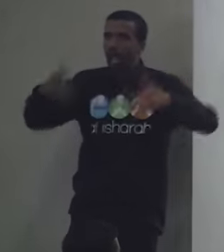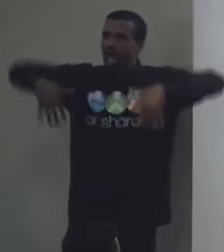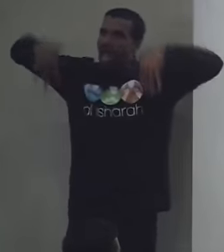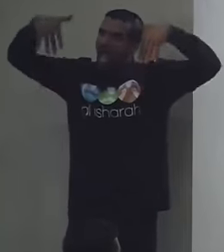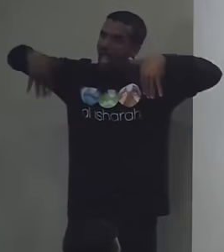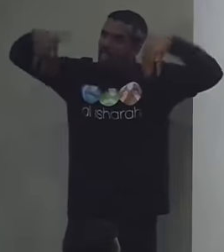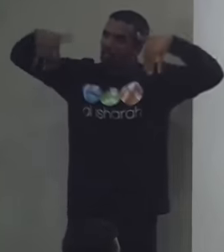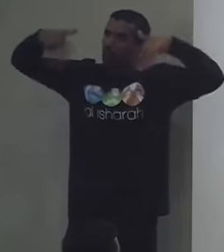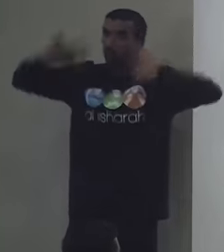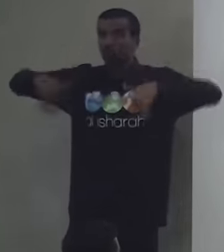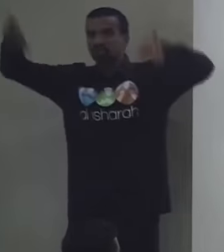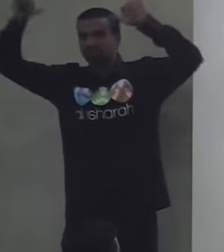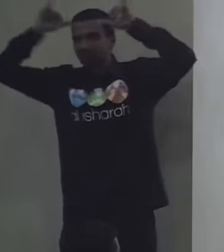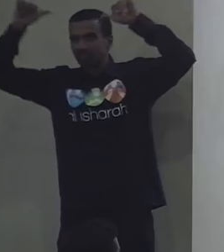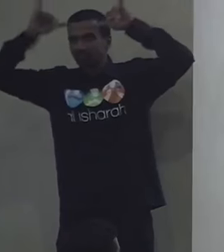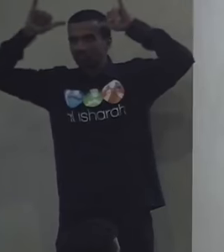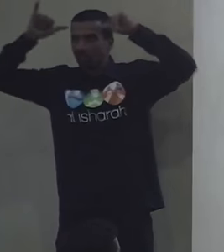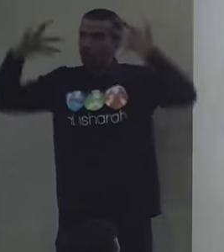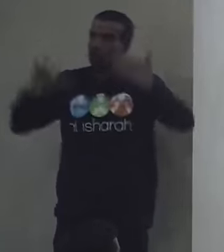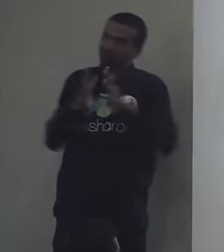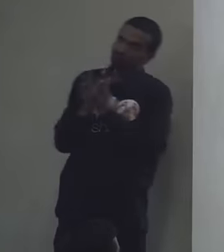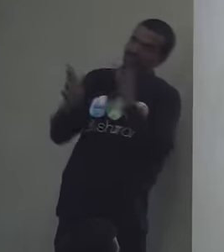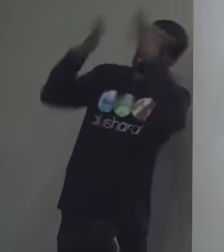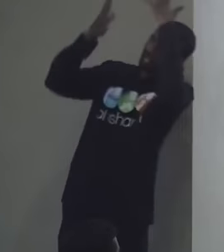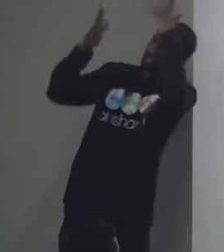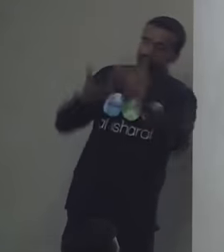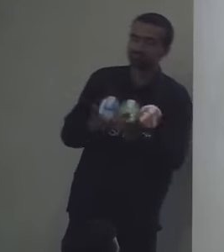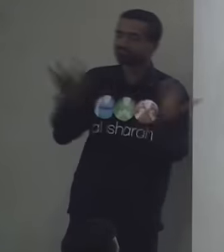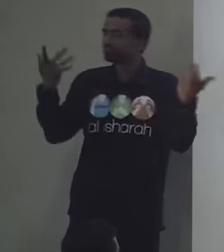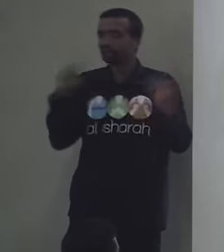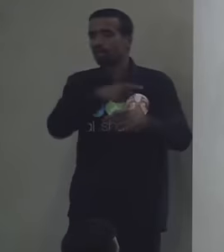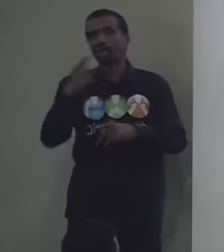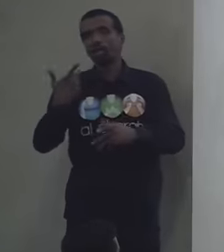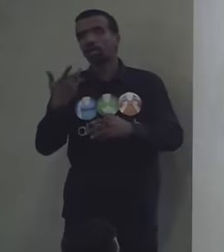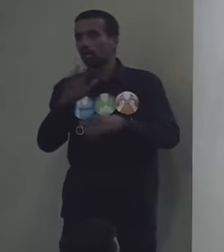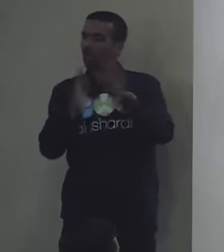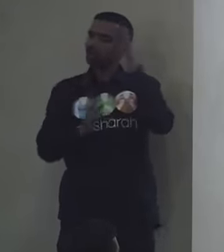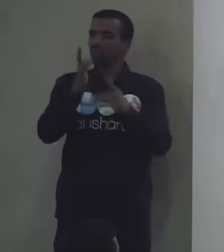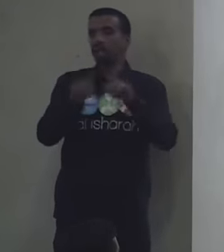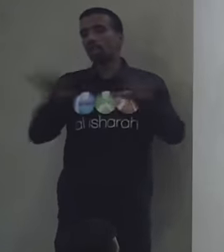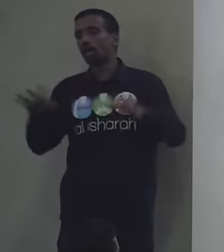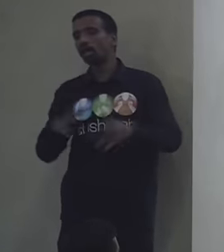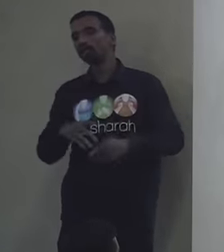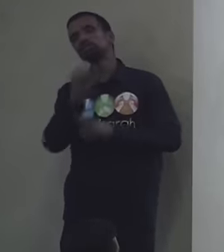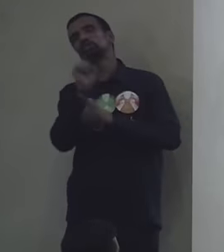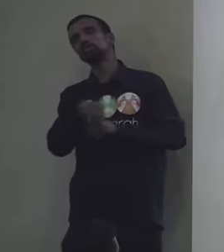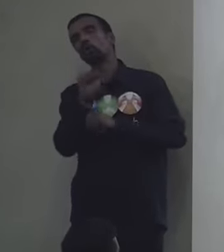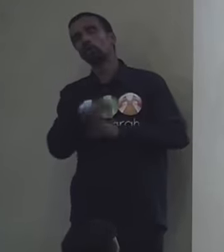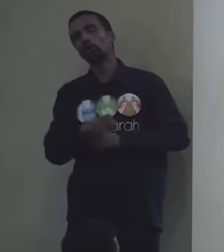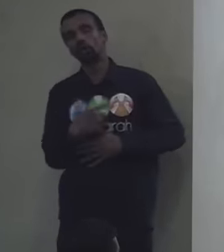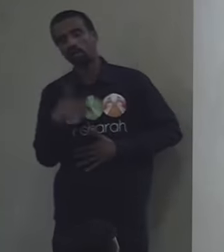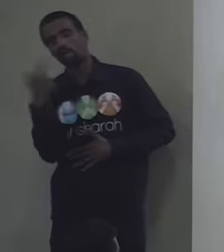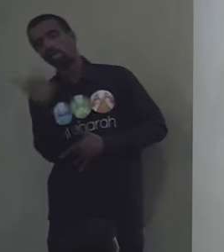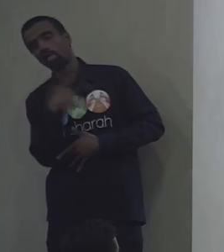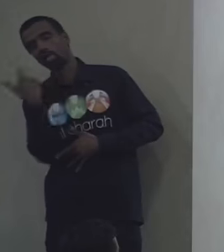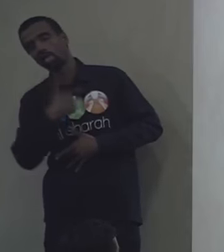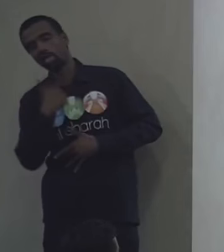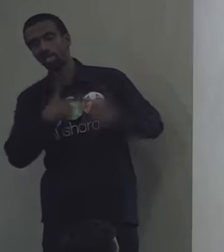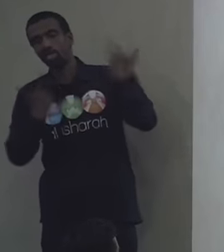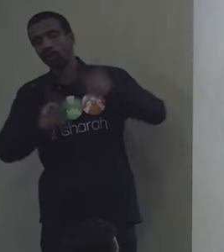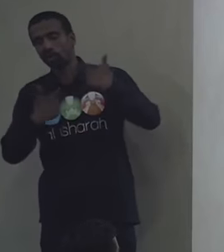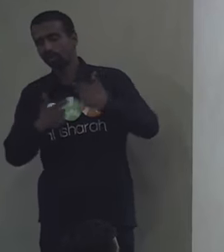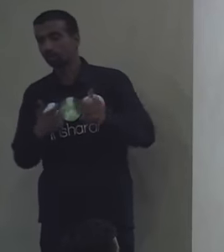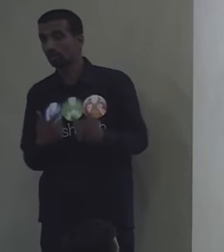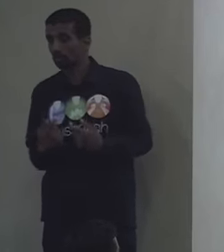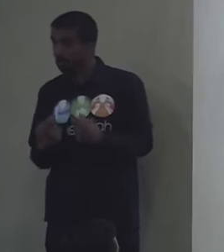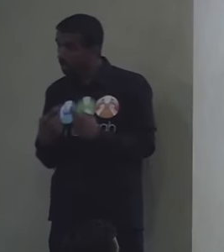like devils and flames and all this stuff. Like, to them, it's just a joke. To us, it's not. It is most certainly not a